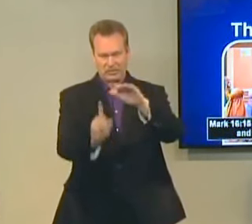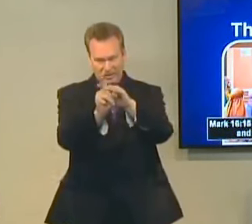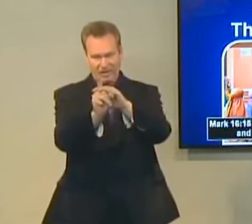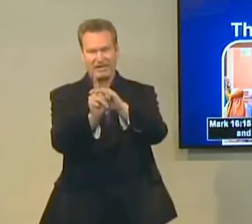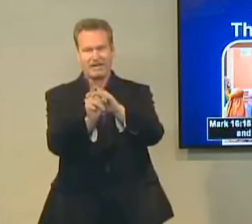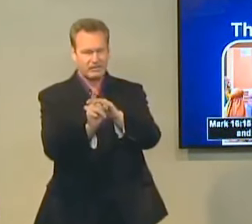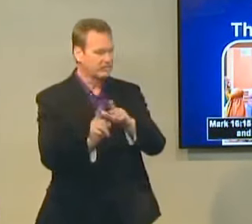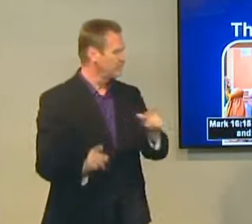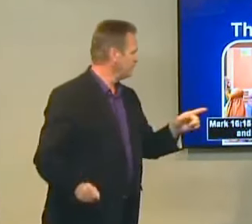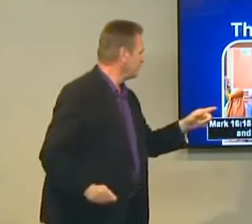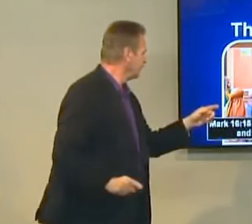The seventh appearance.